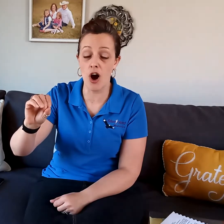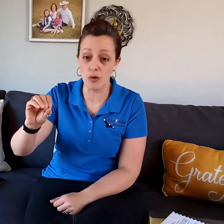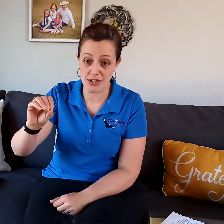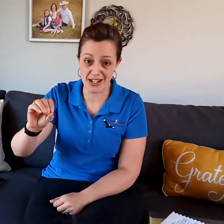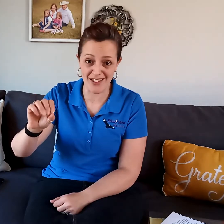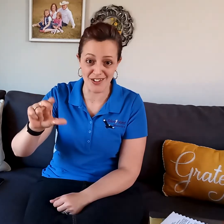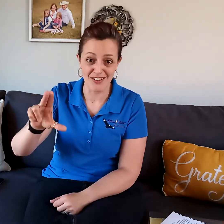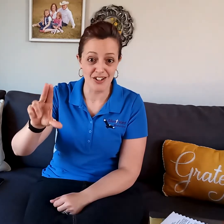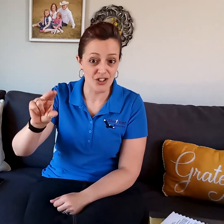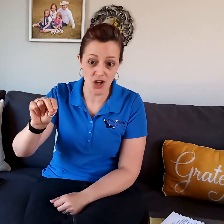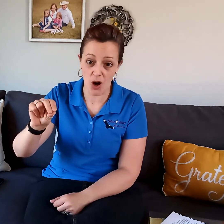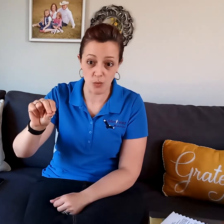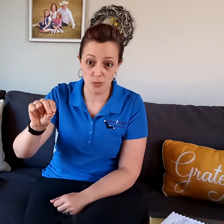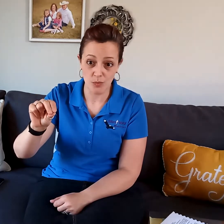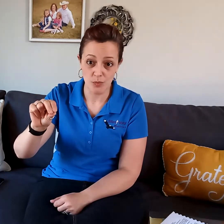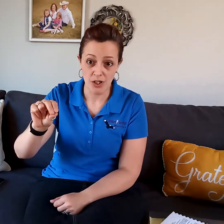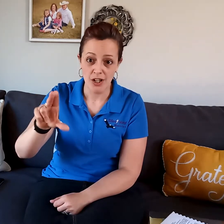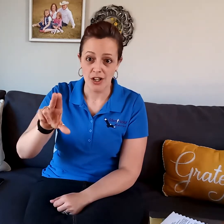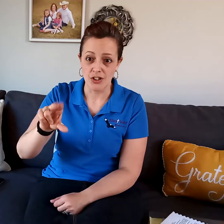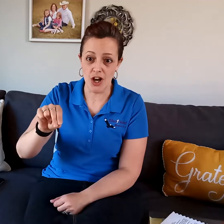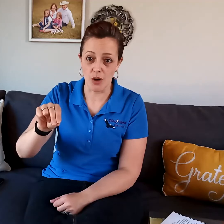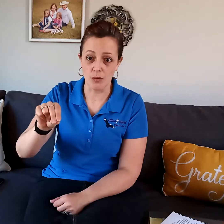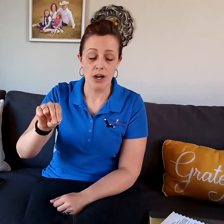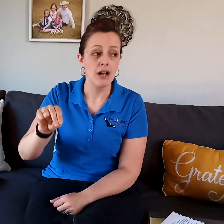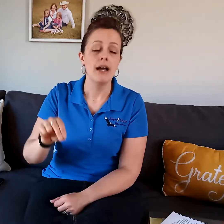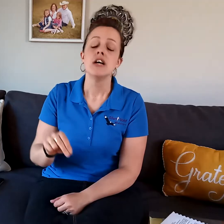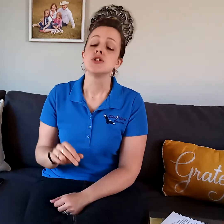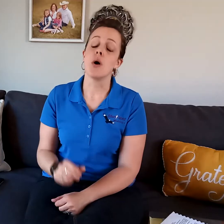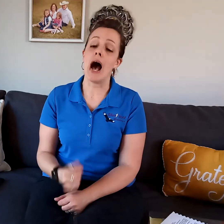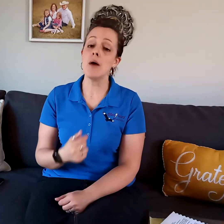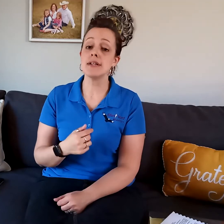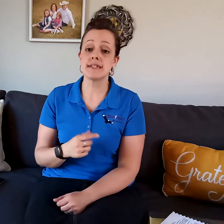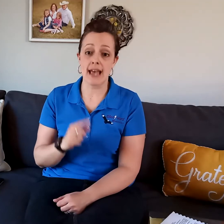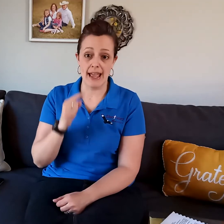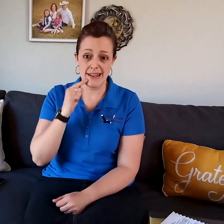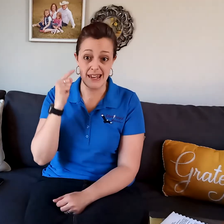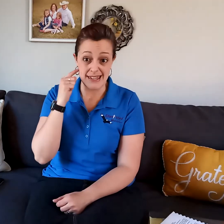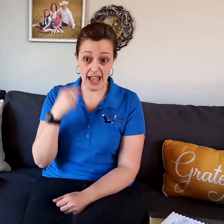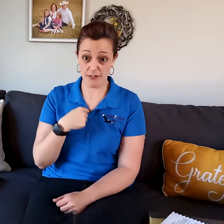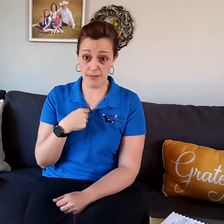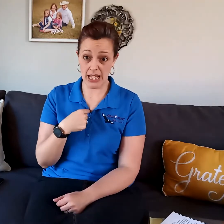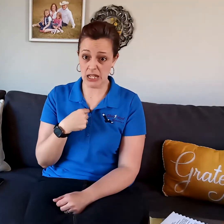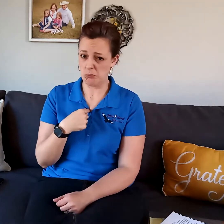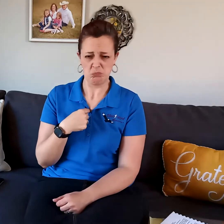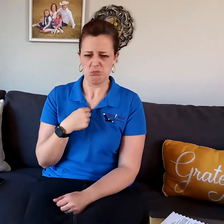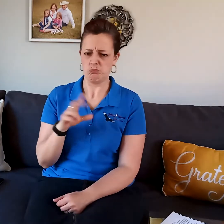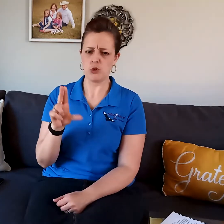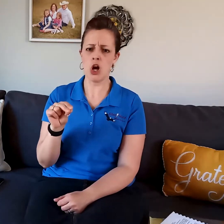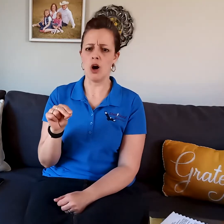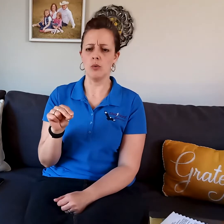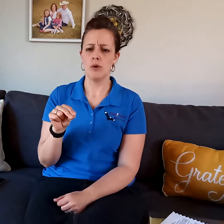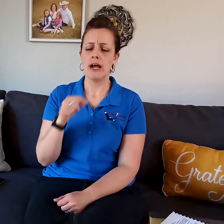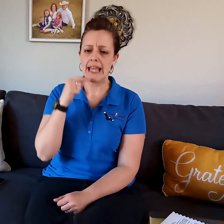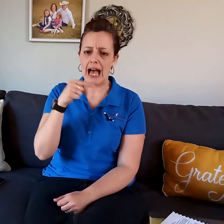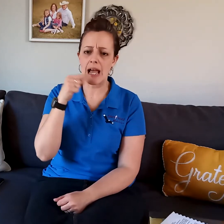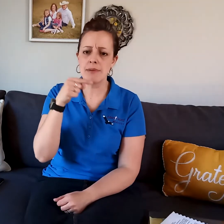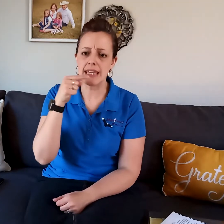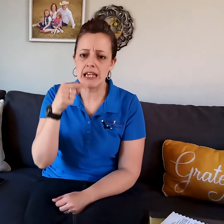O together. No. No. So I would say, deaf me? No. I'm